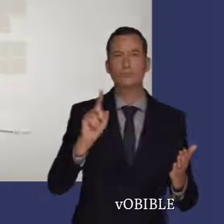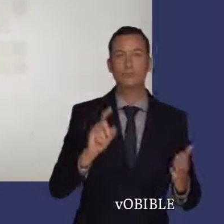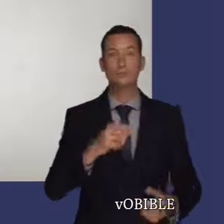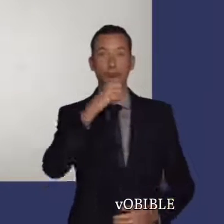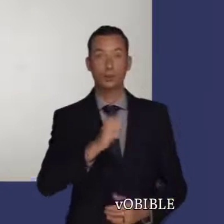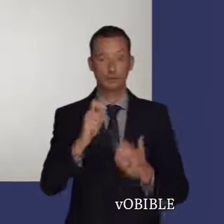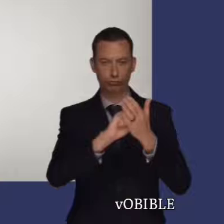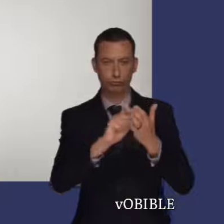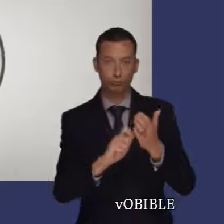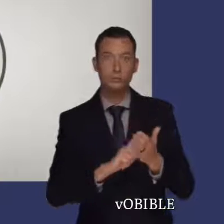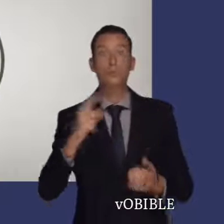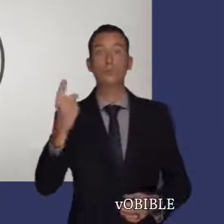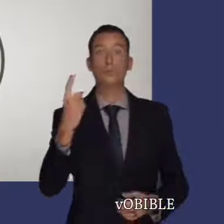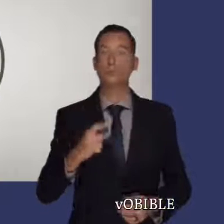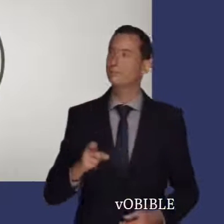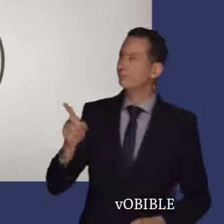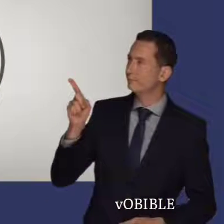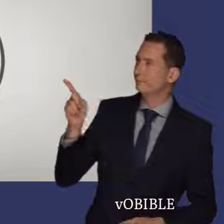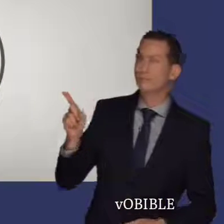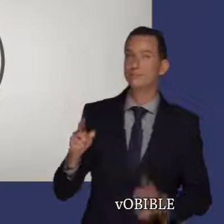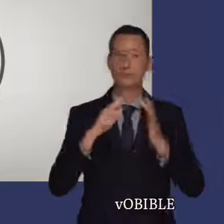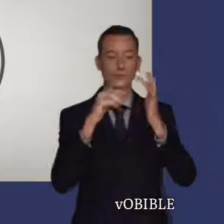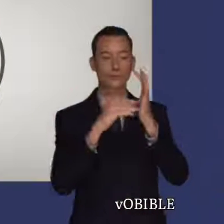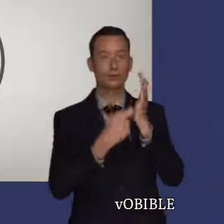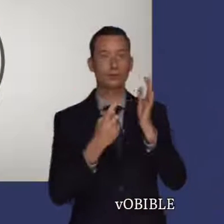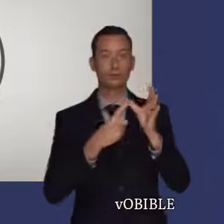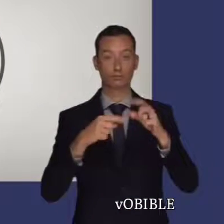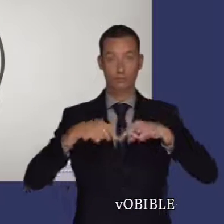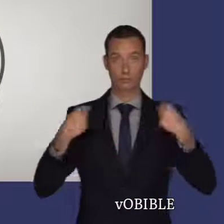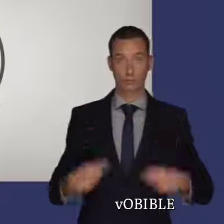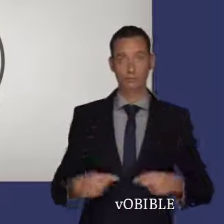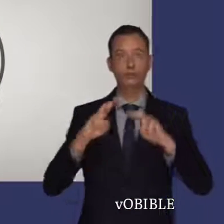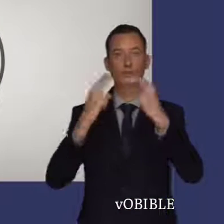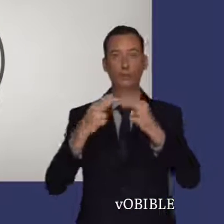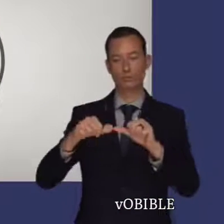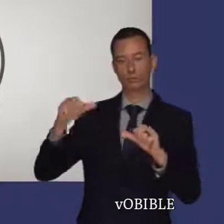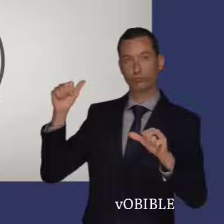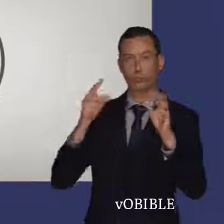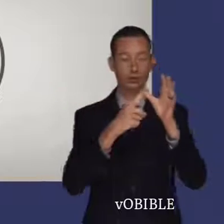The book was written by Ezra, a priest from the family line of Aaron.